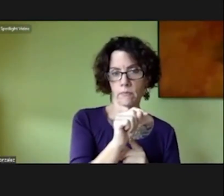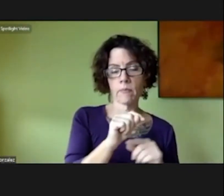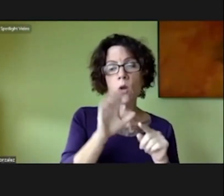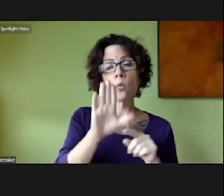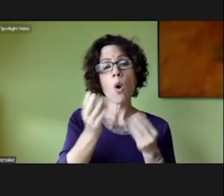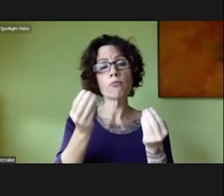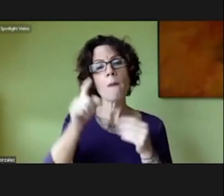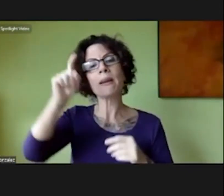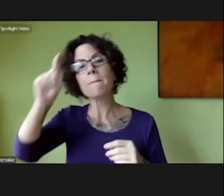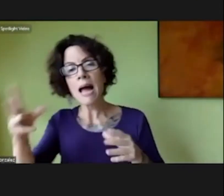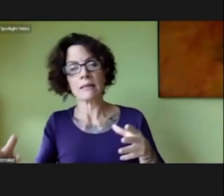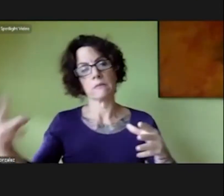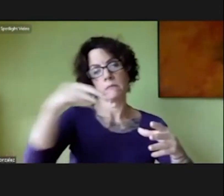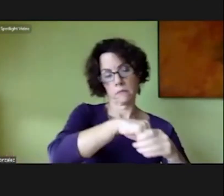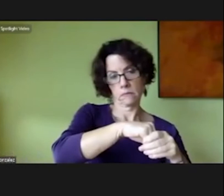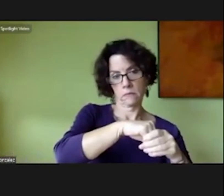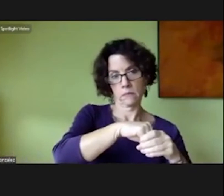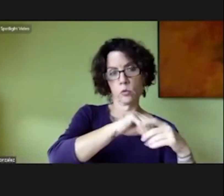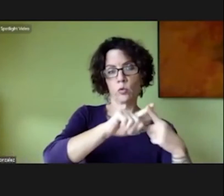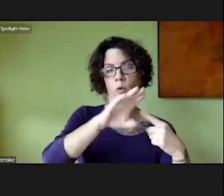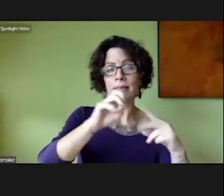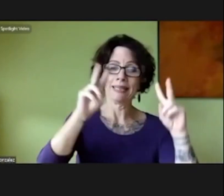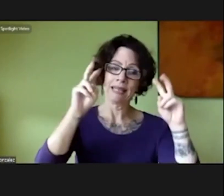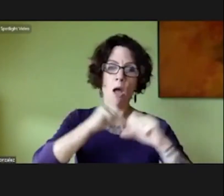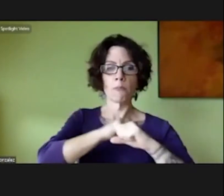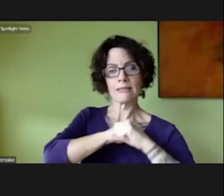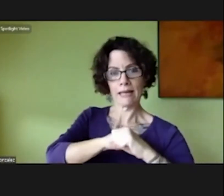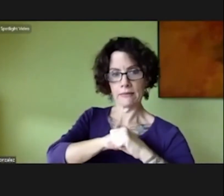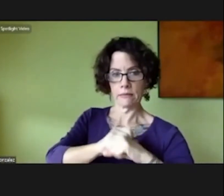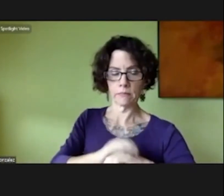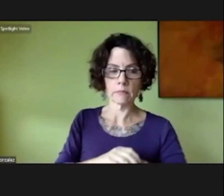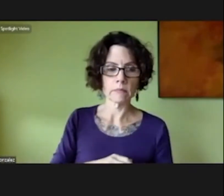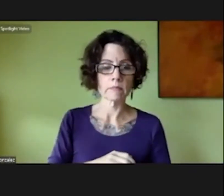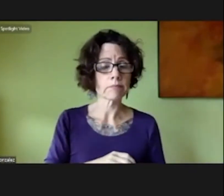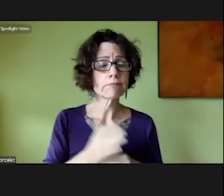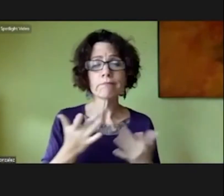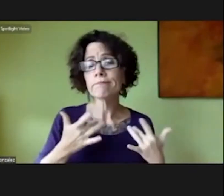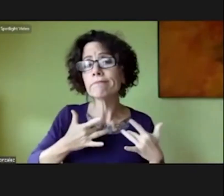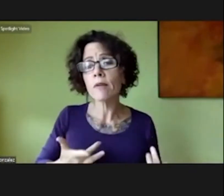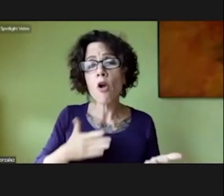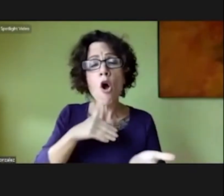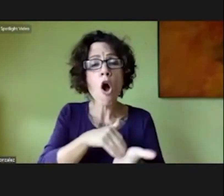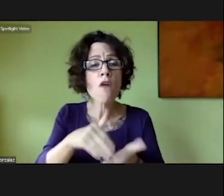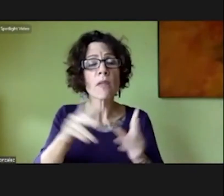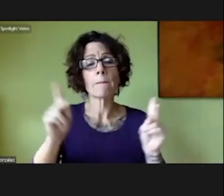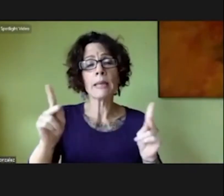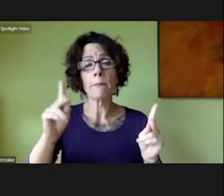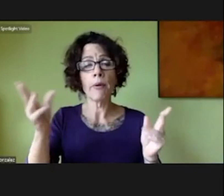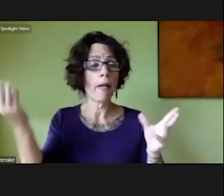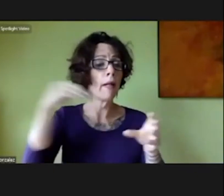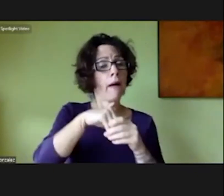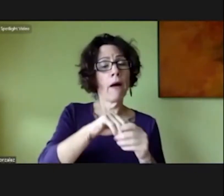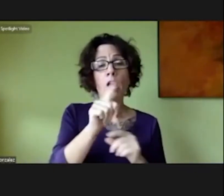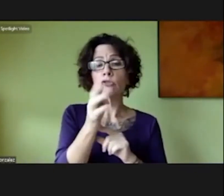property, estate property, all of that is included in the trust. Your property must